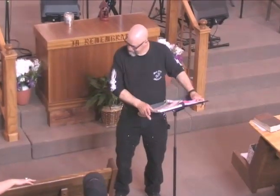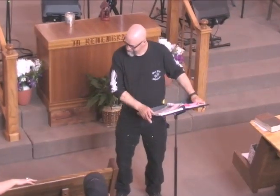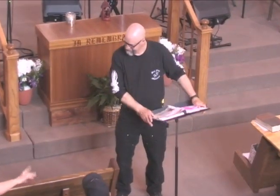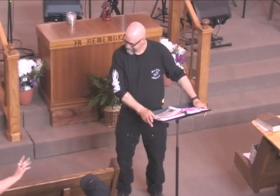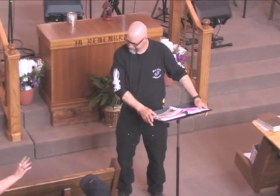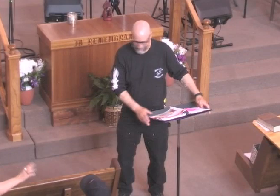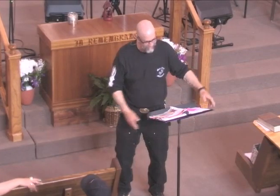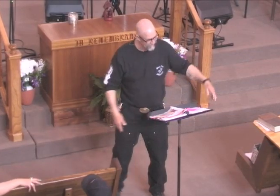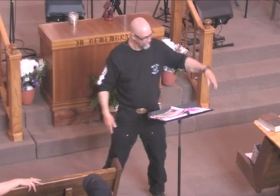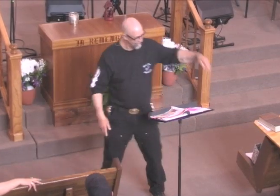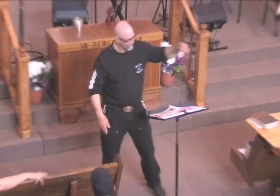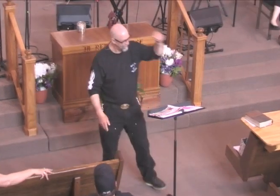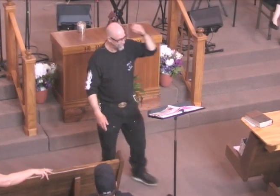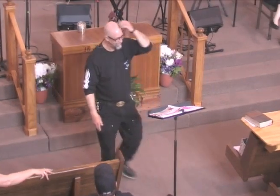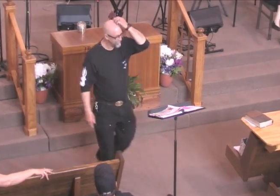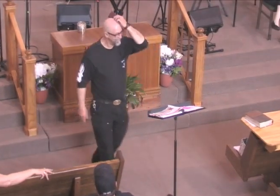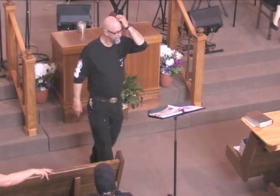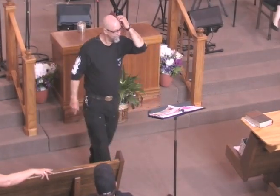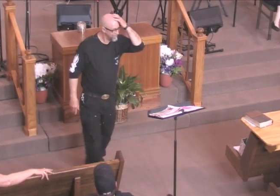True?